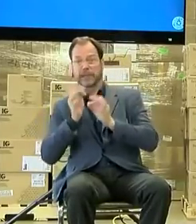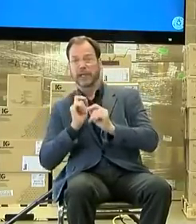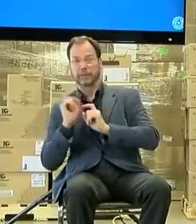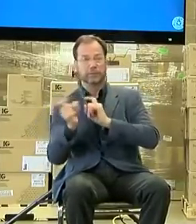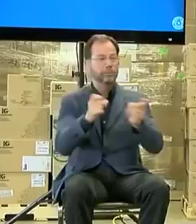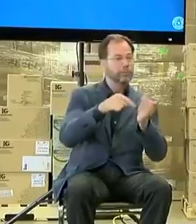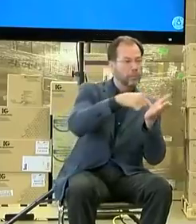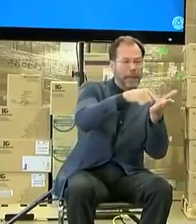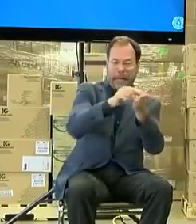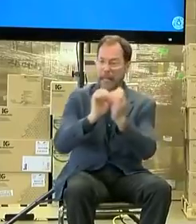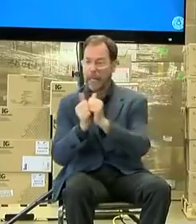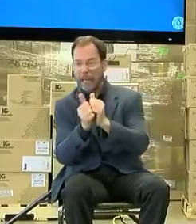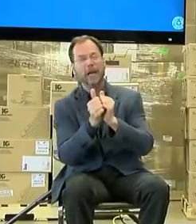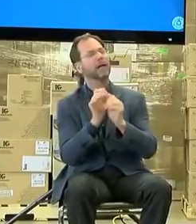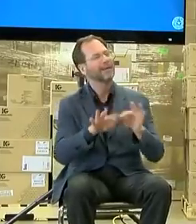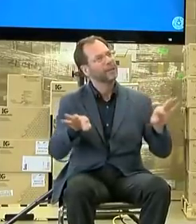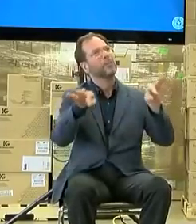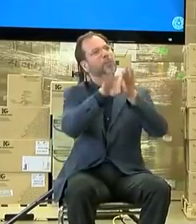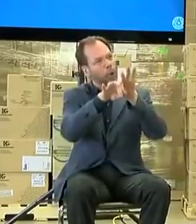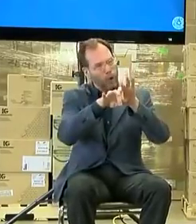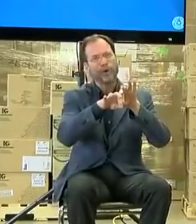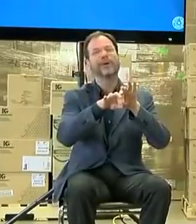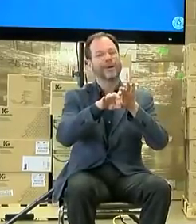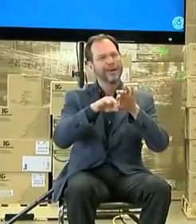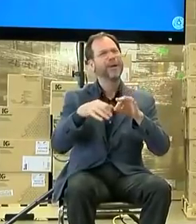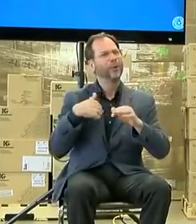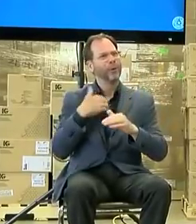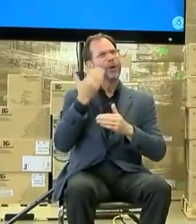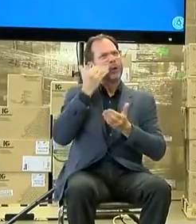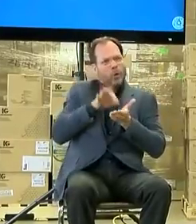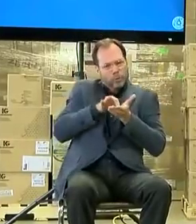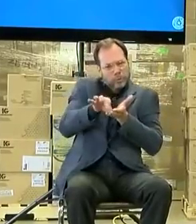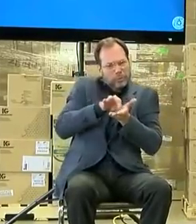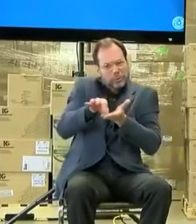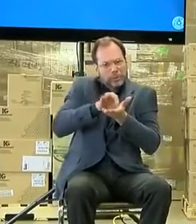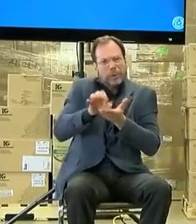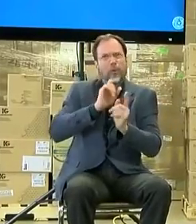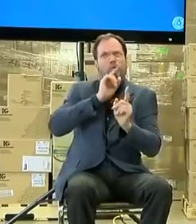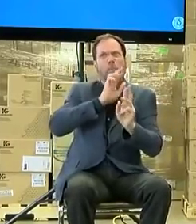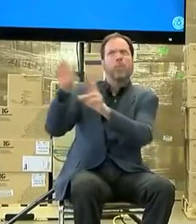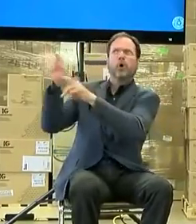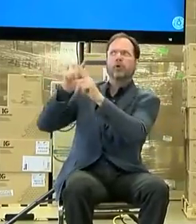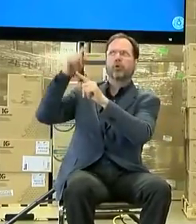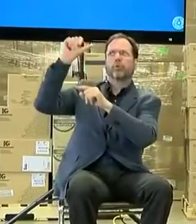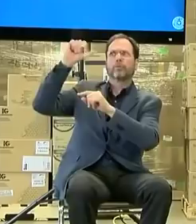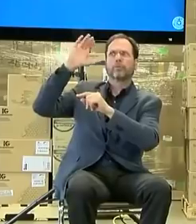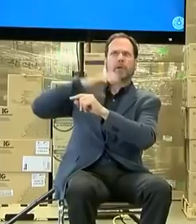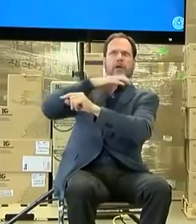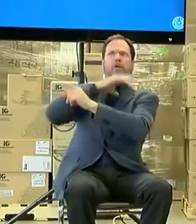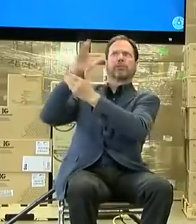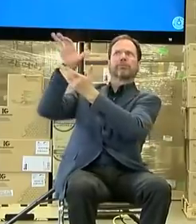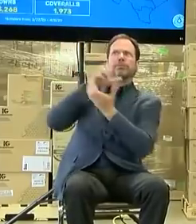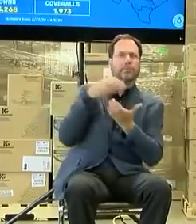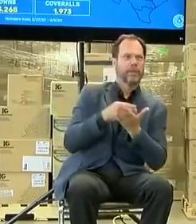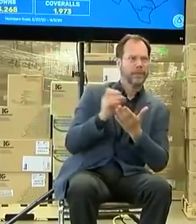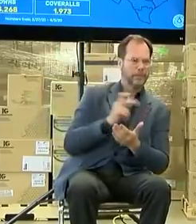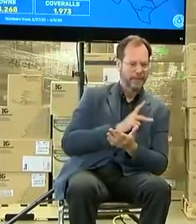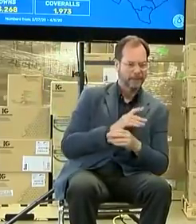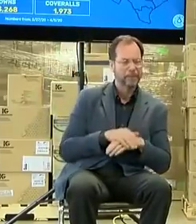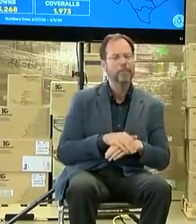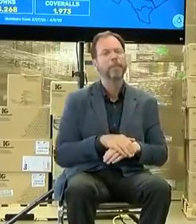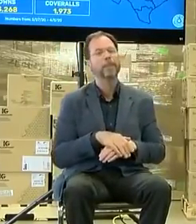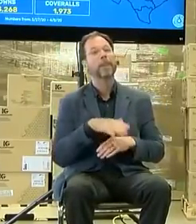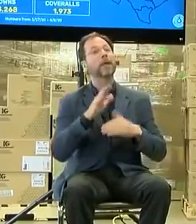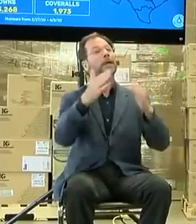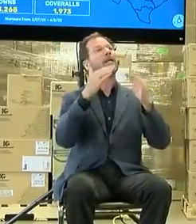their dollars will be distributed, it'll be very important that we have those accurately able to report. The next few slides actually talk about the parts of Texas that